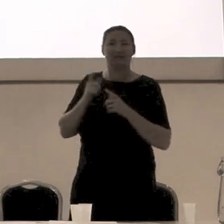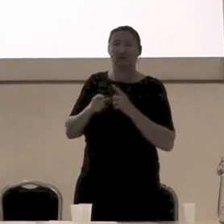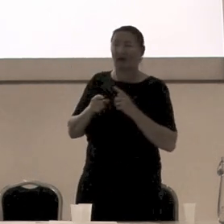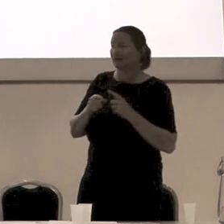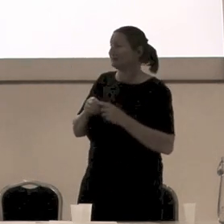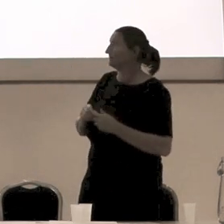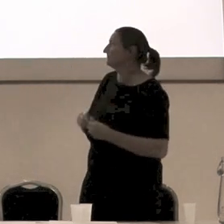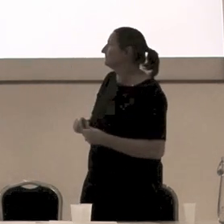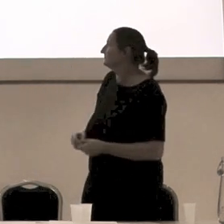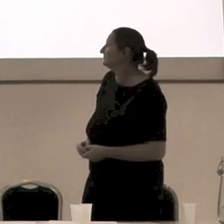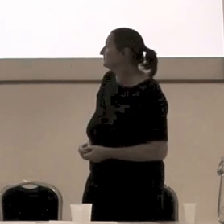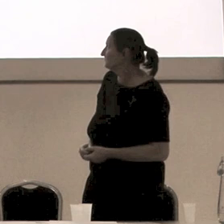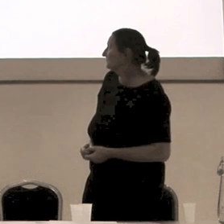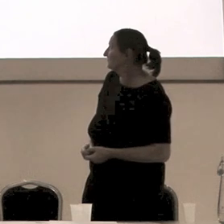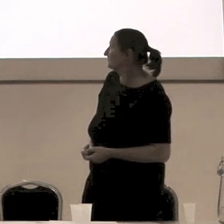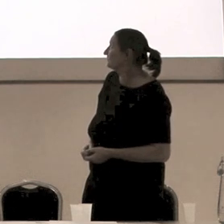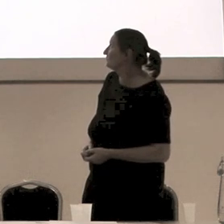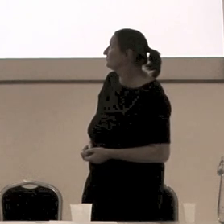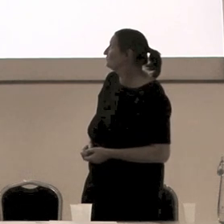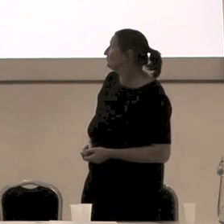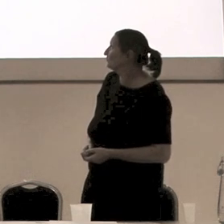education,